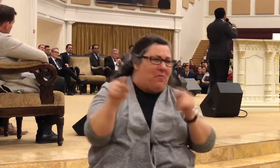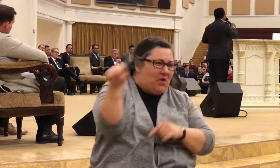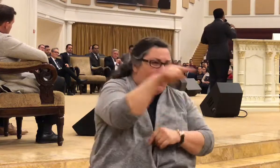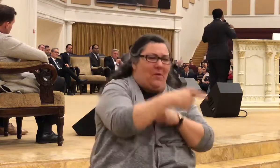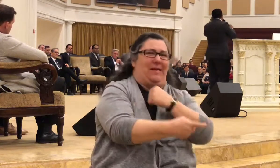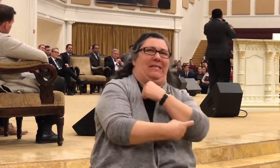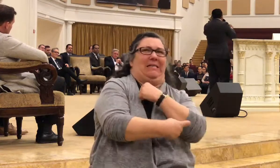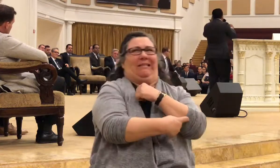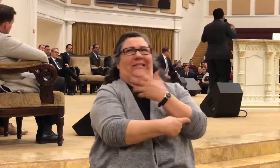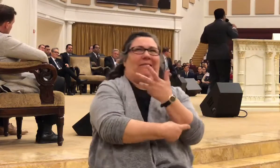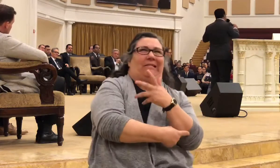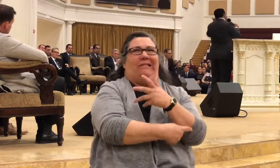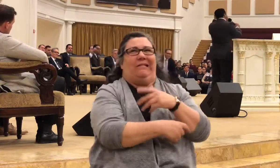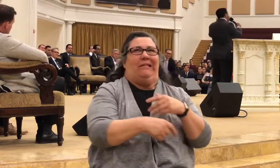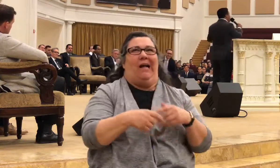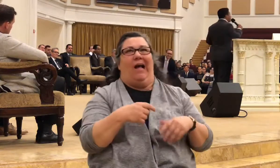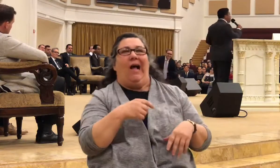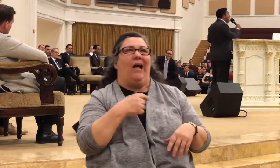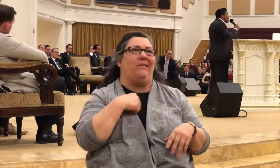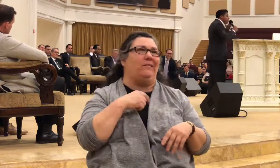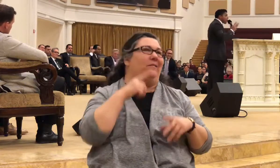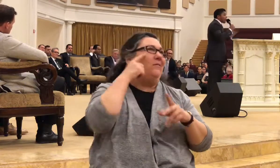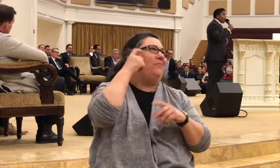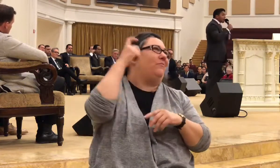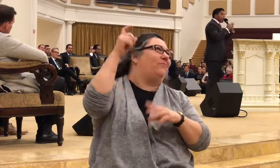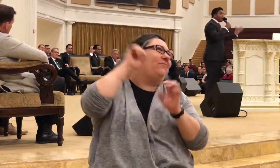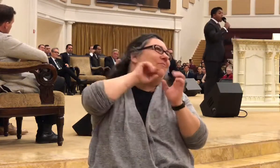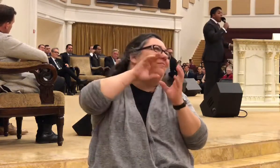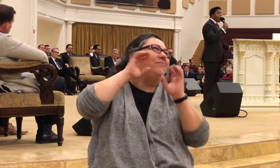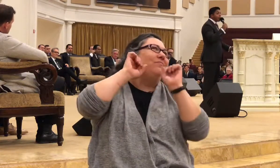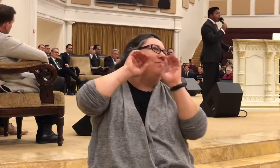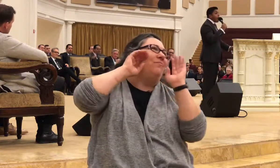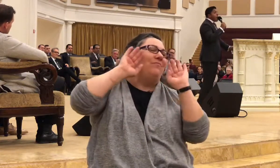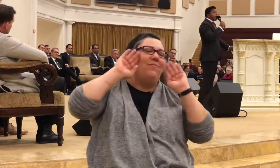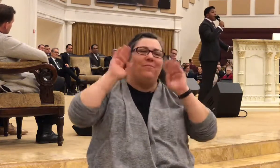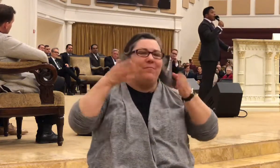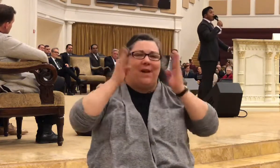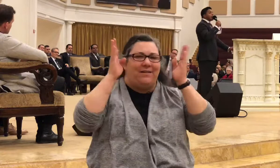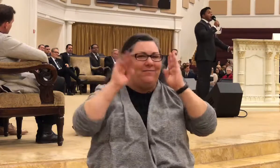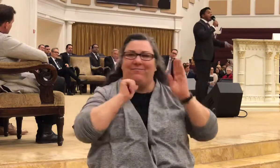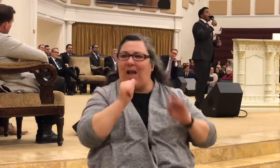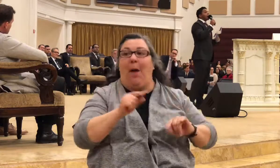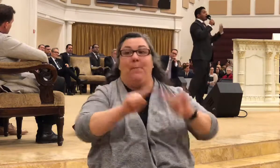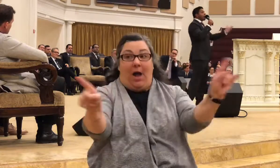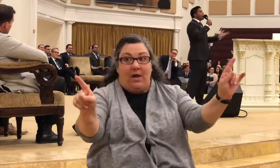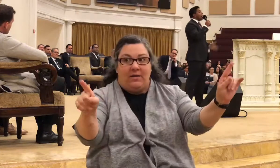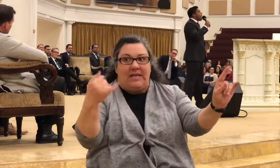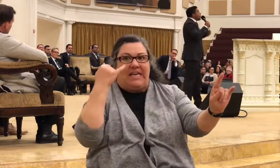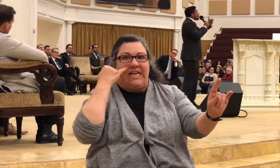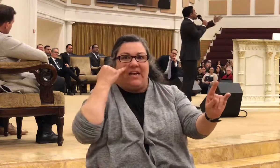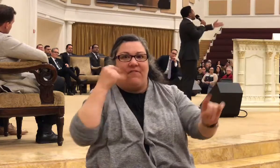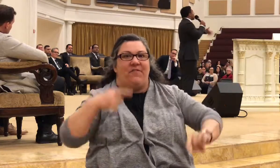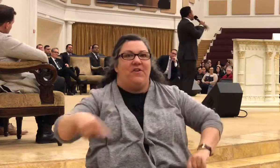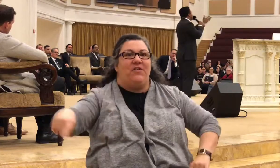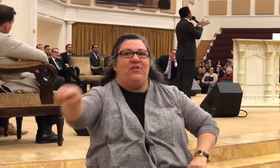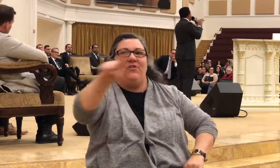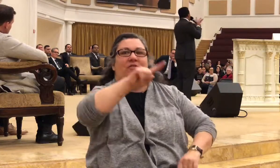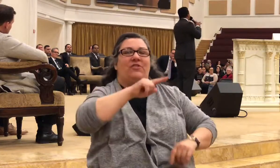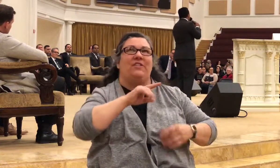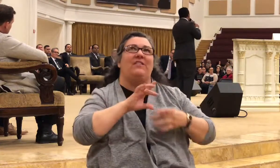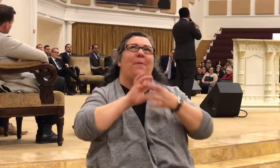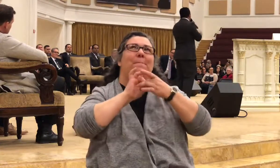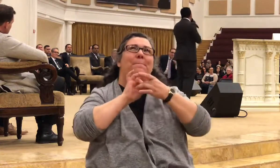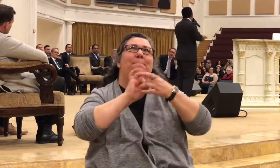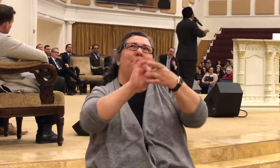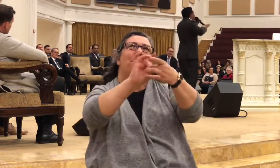but not be here in your mind or in your spirit or in your thoughts or with your heart. But I guarantee if you activate that yourself, your spirit